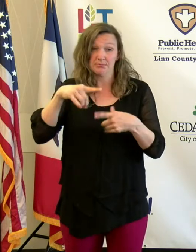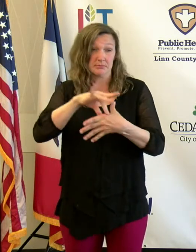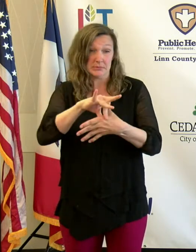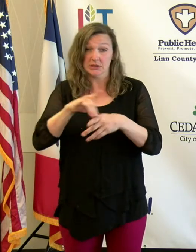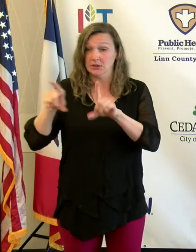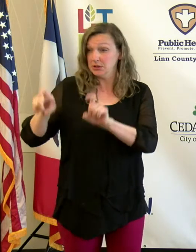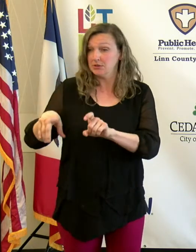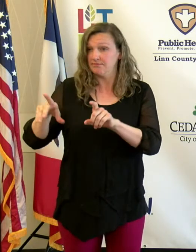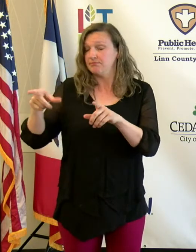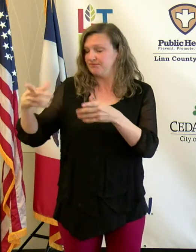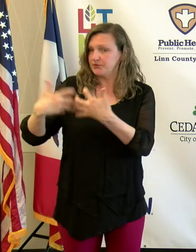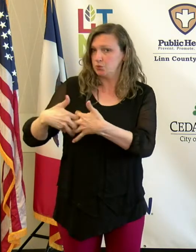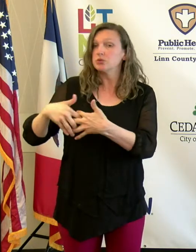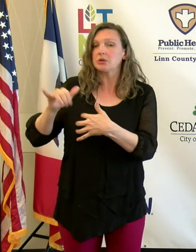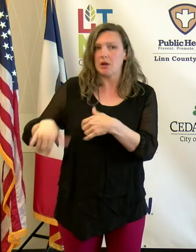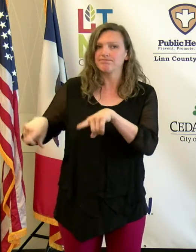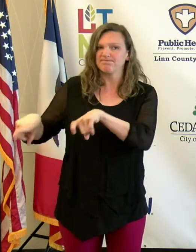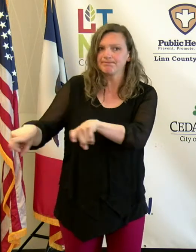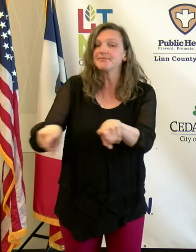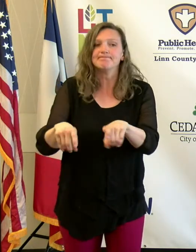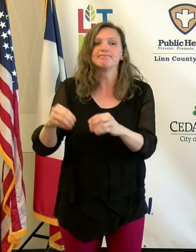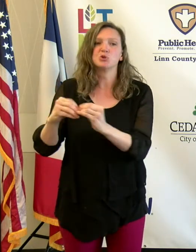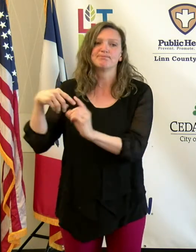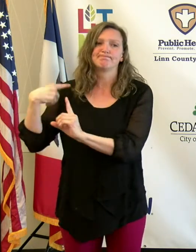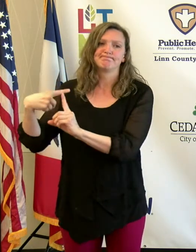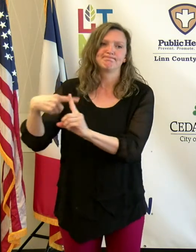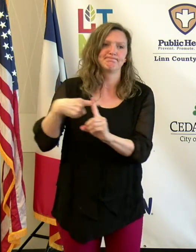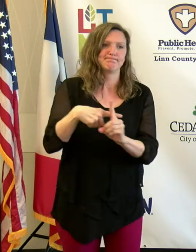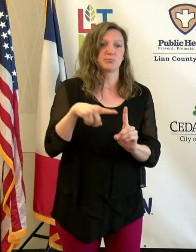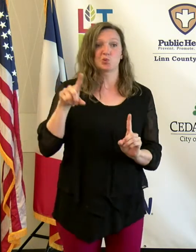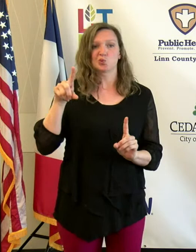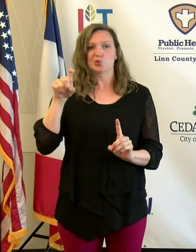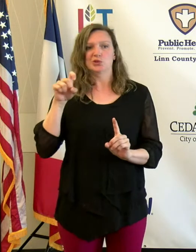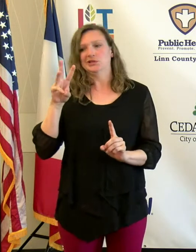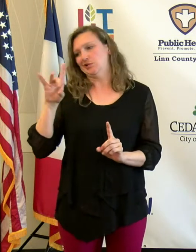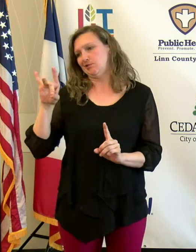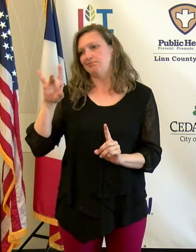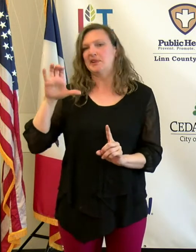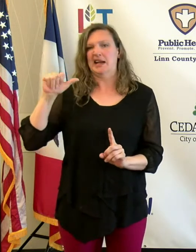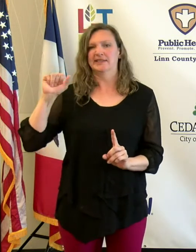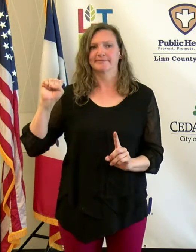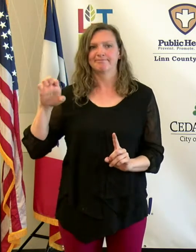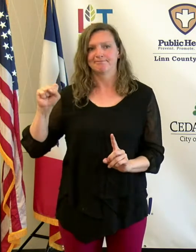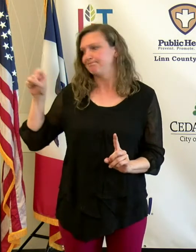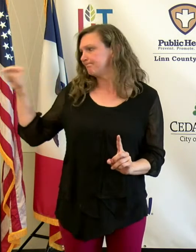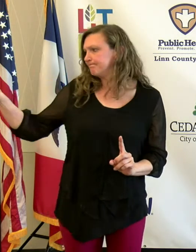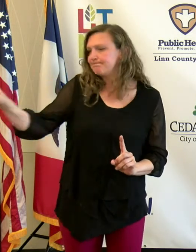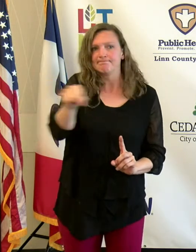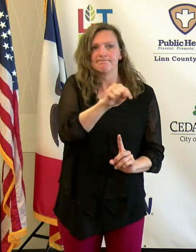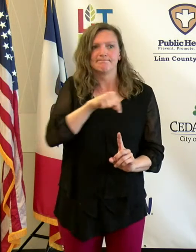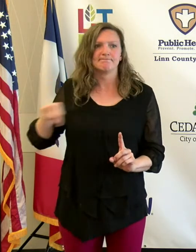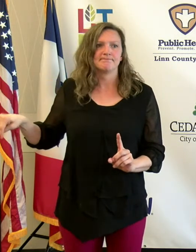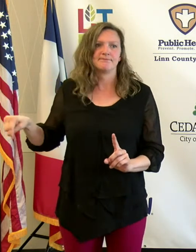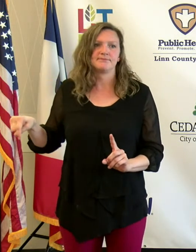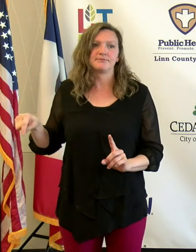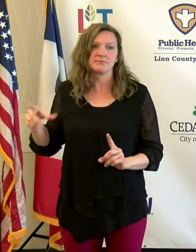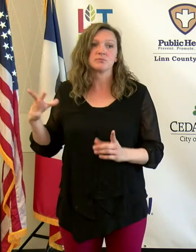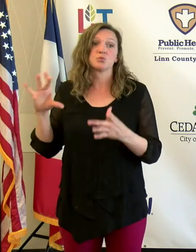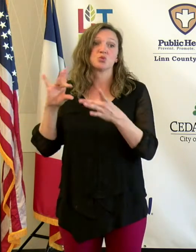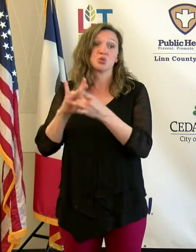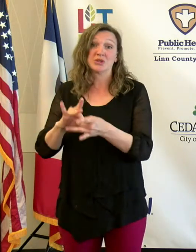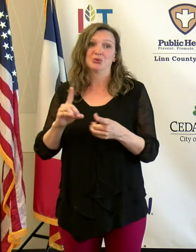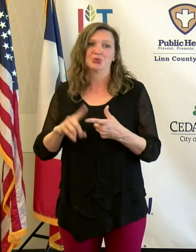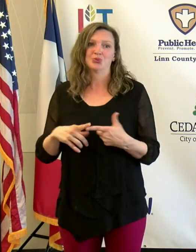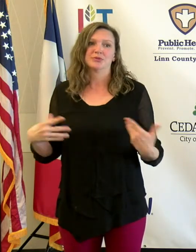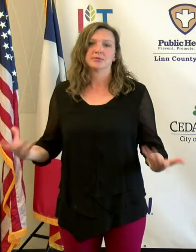59% of the 148 cases reported since Friday are linked to the meat processing